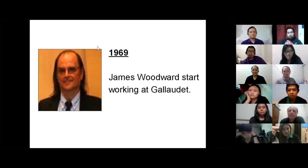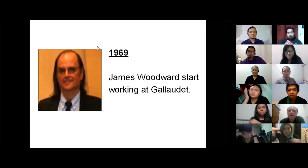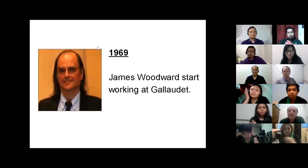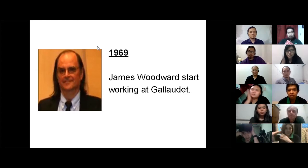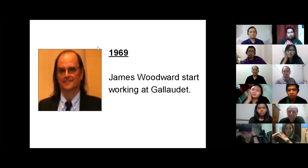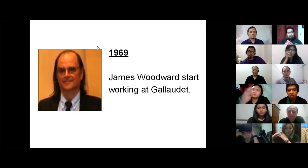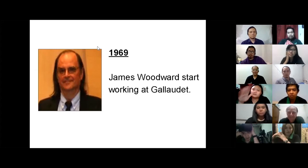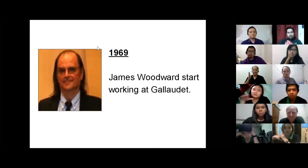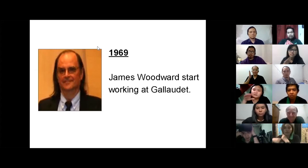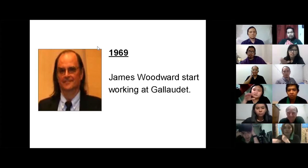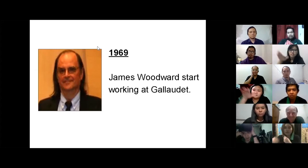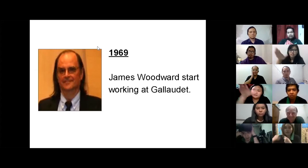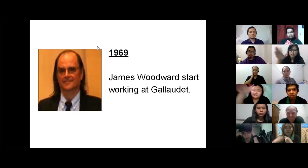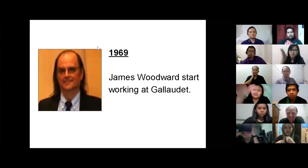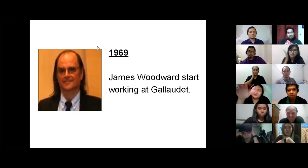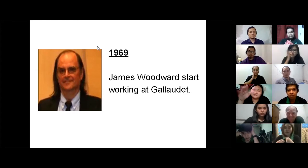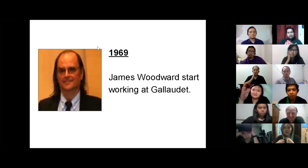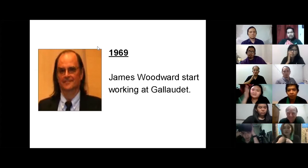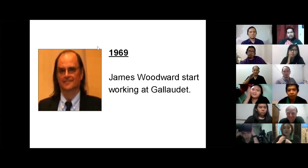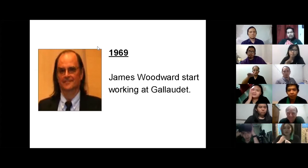White, fly to.